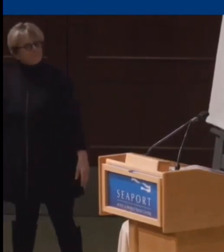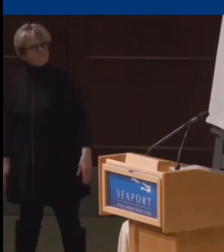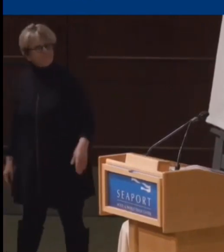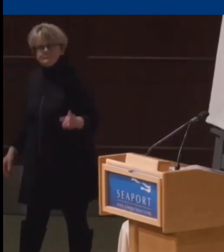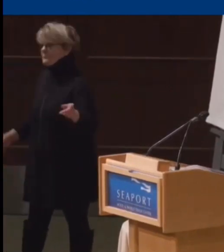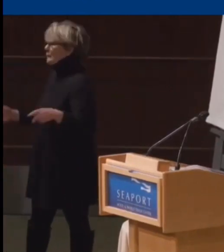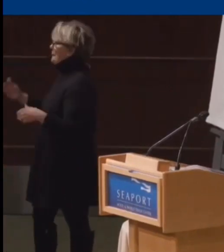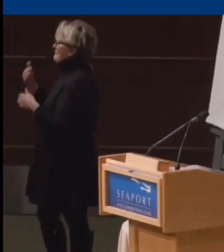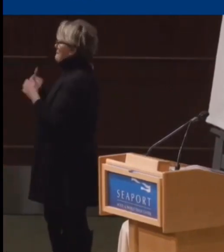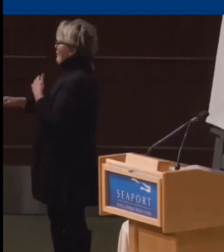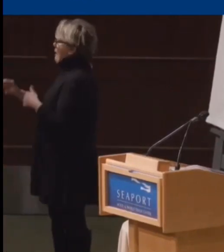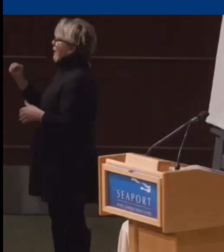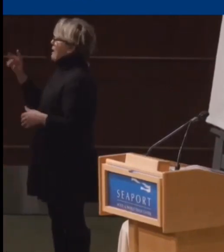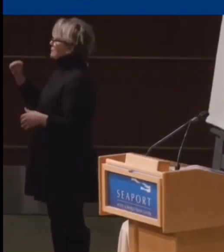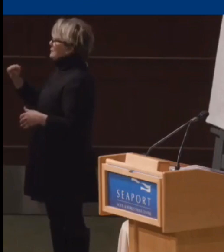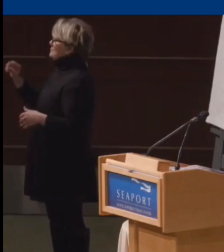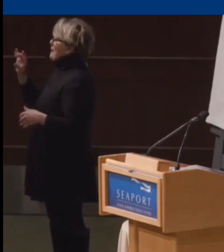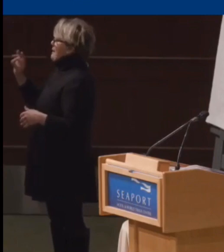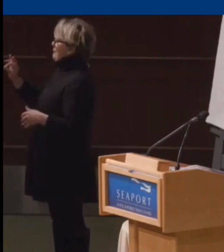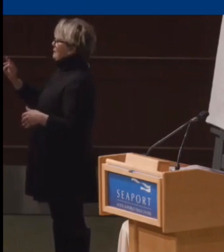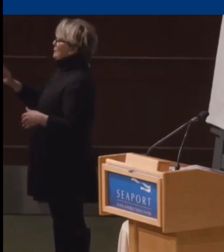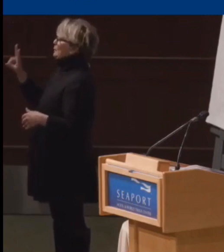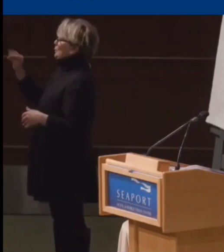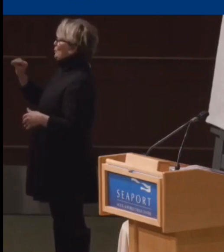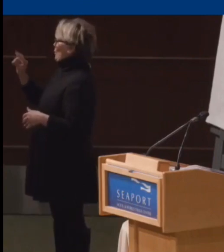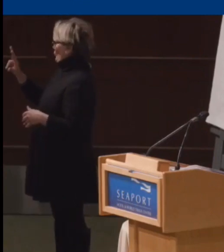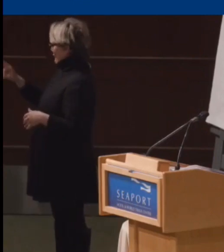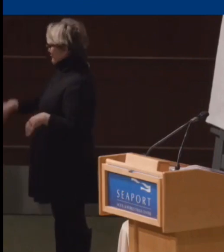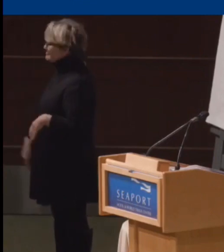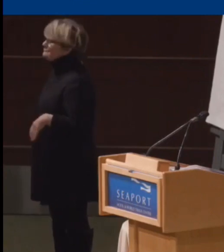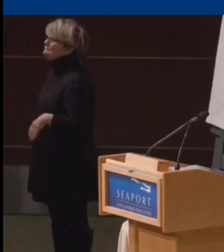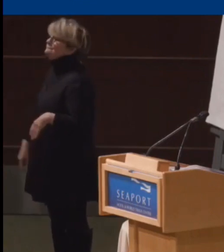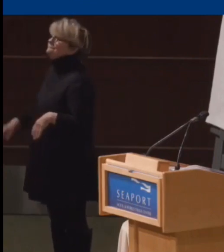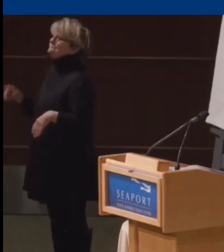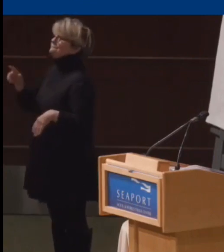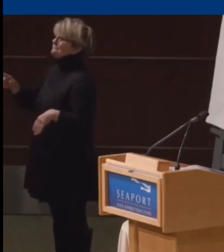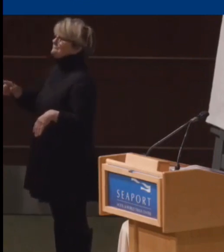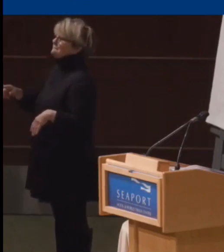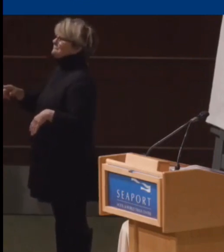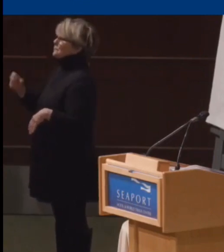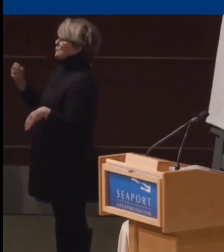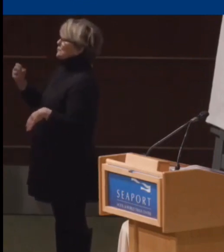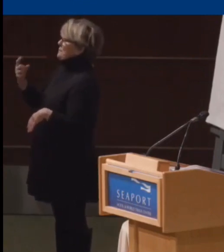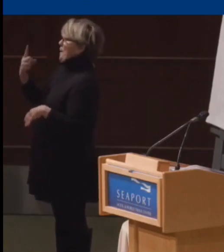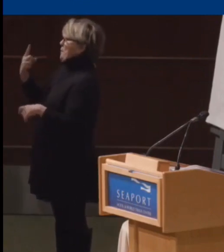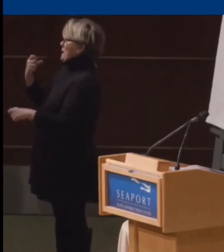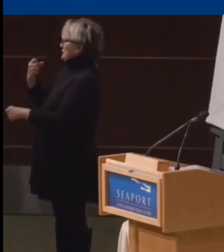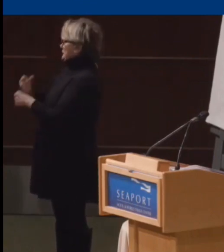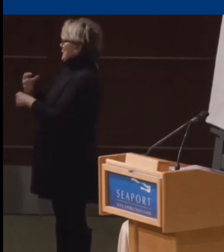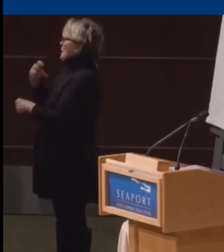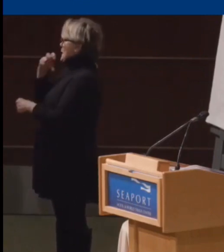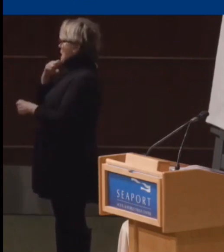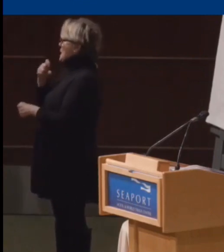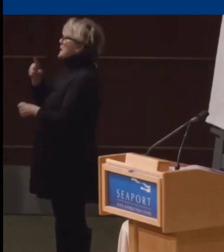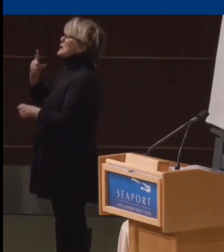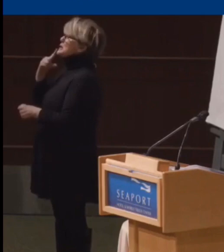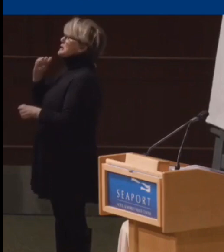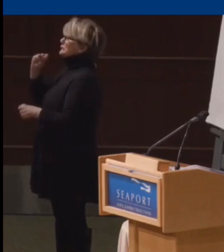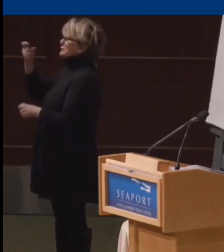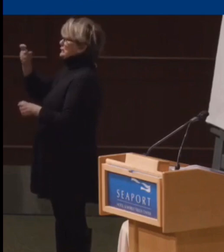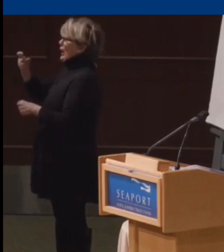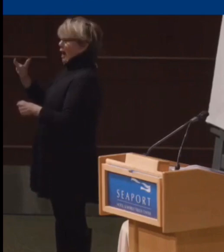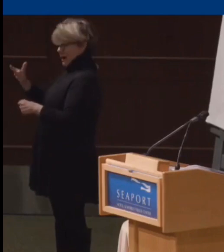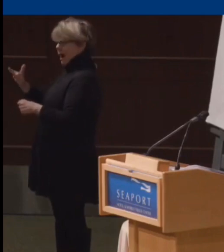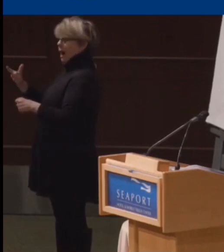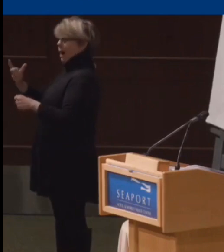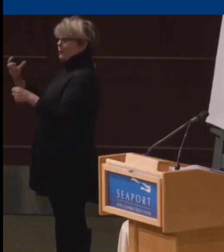I was born on October 8th, 2003. So I was about 12 months old when the Red Sox broke the curse and won the World